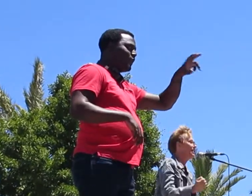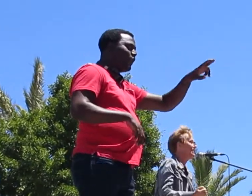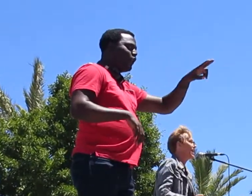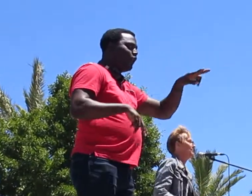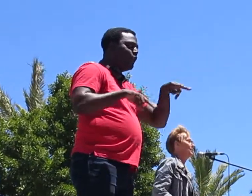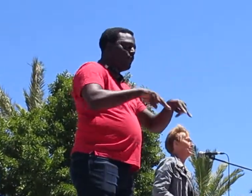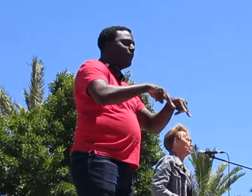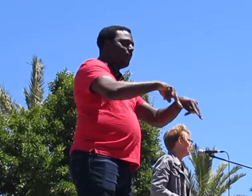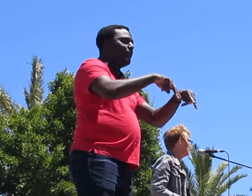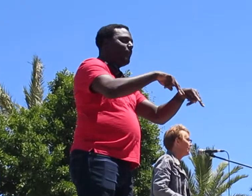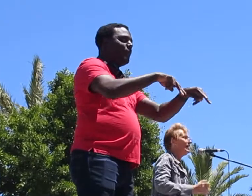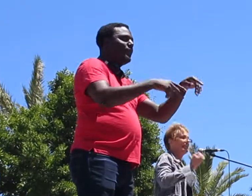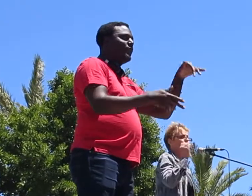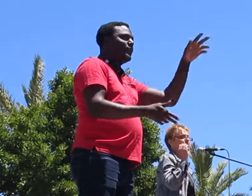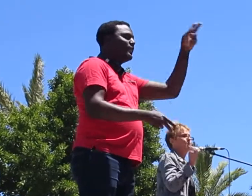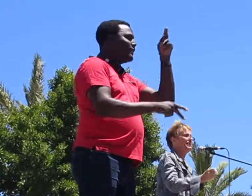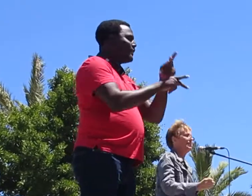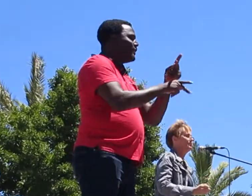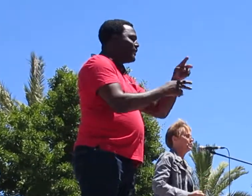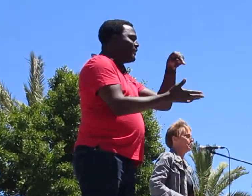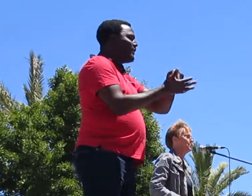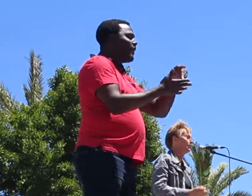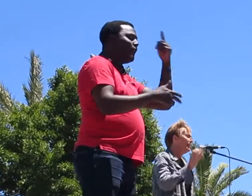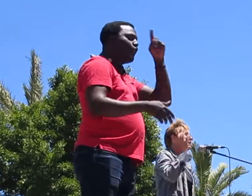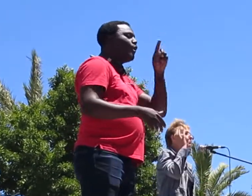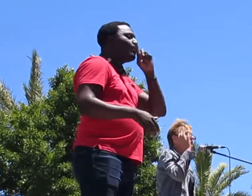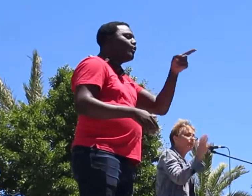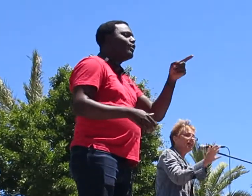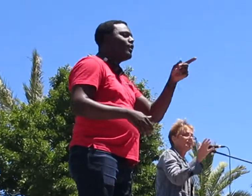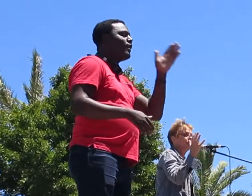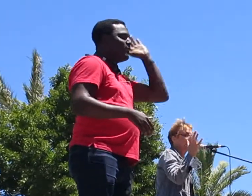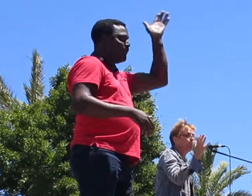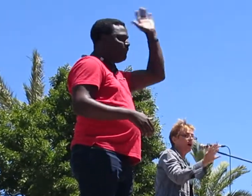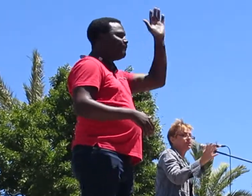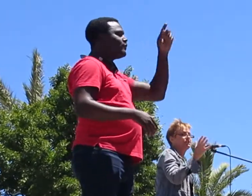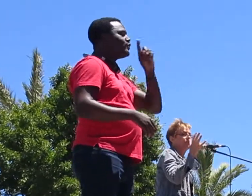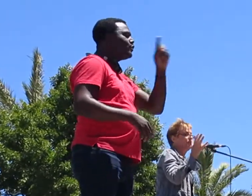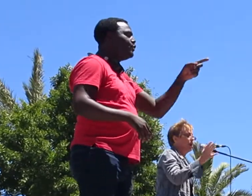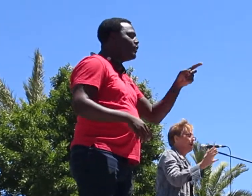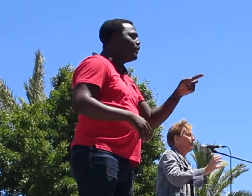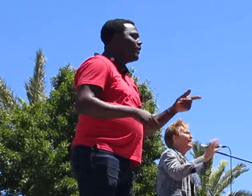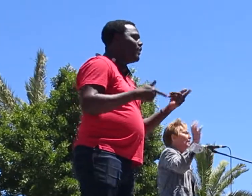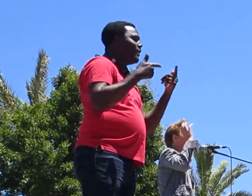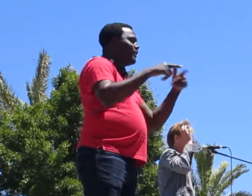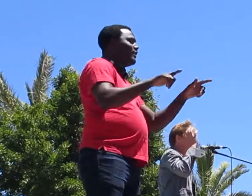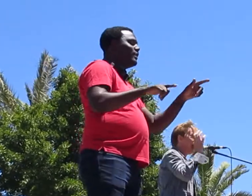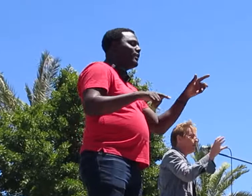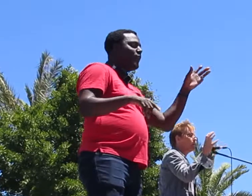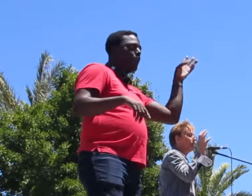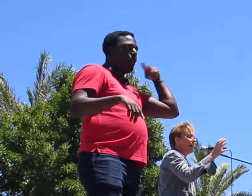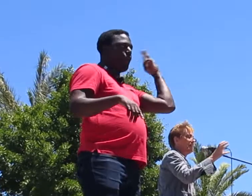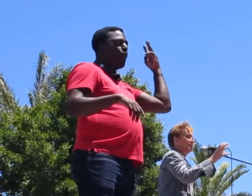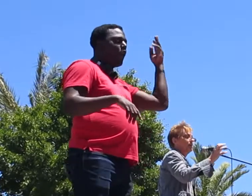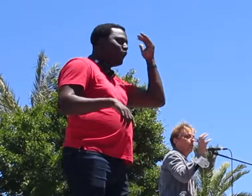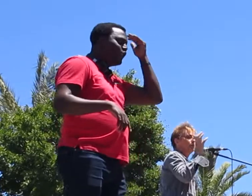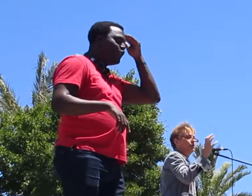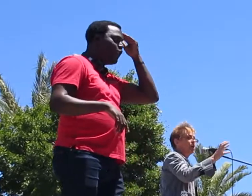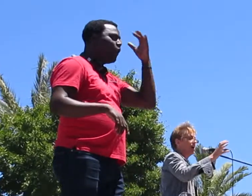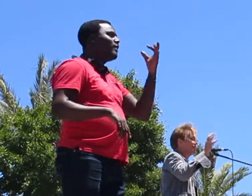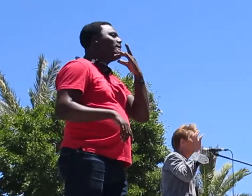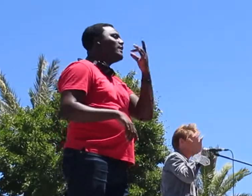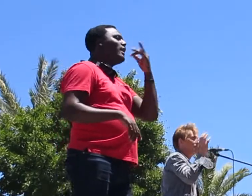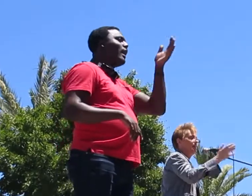keep standing up for the truth, keep speaking the truth. Let Washington know that our light